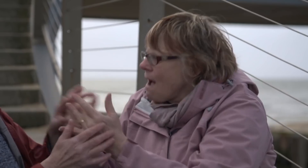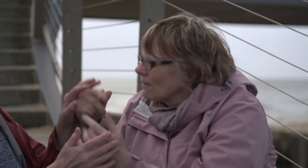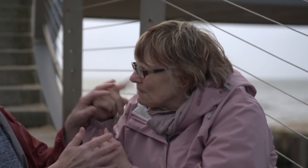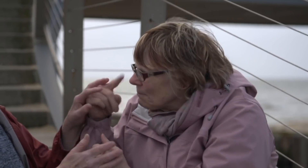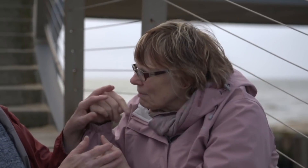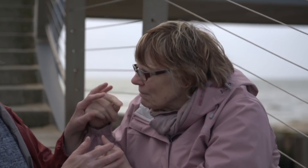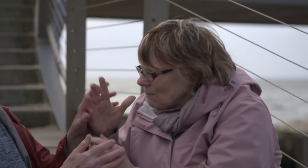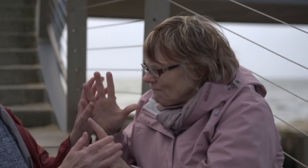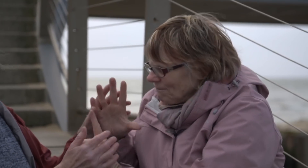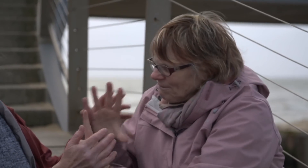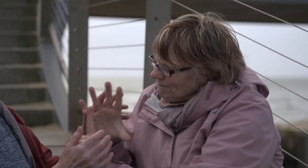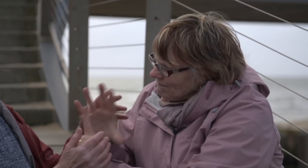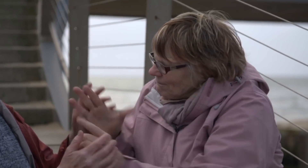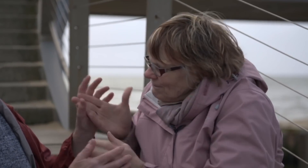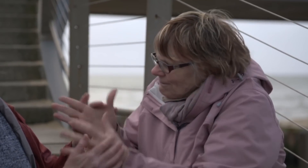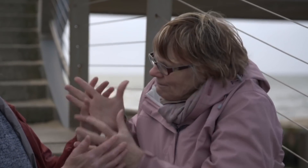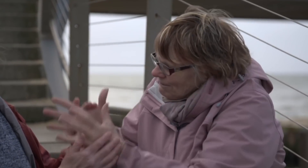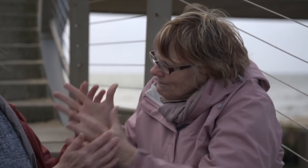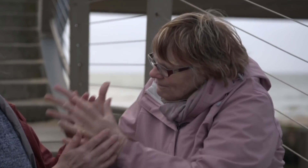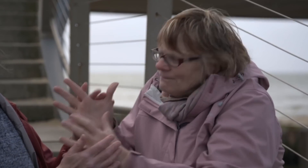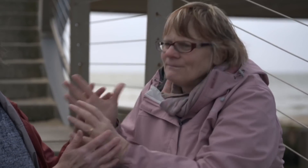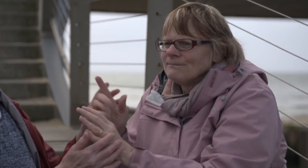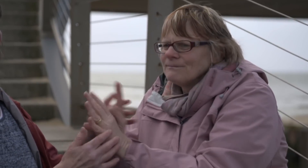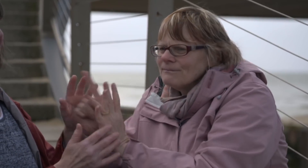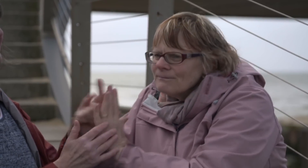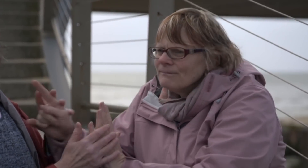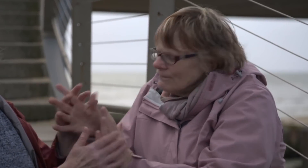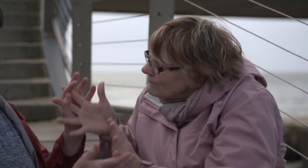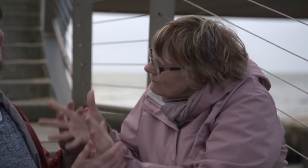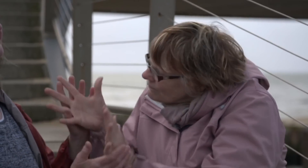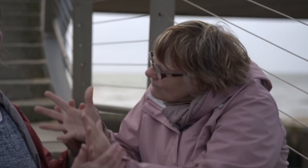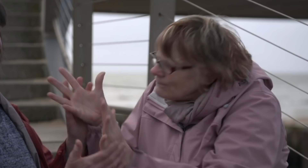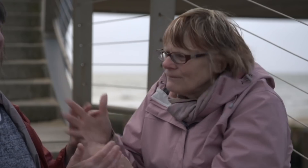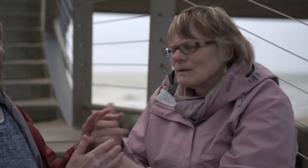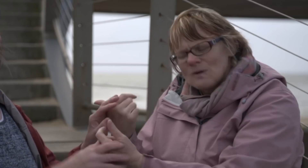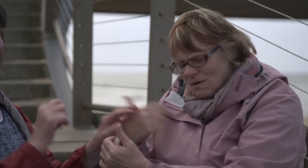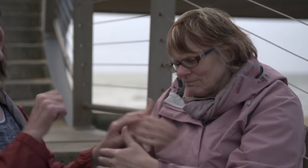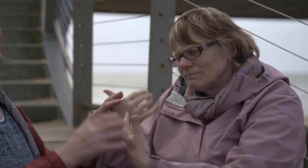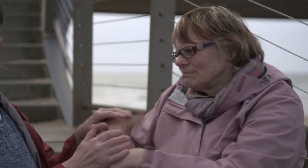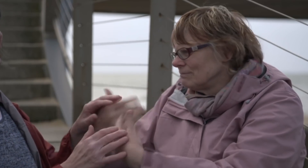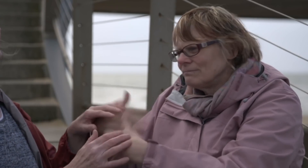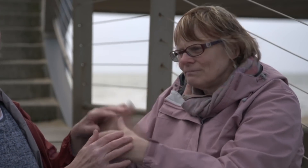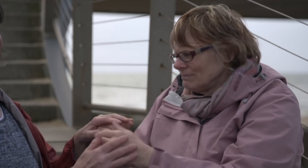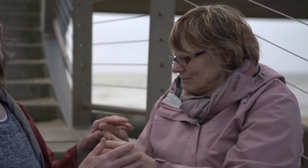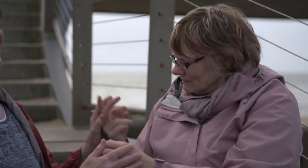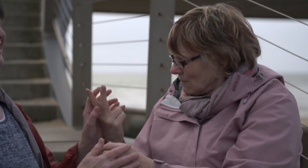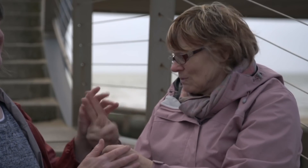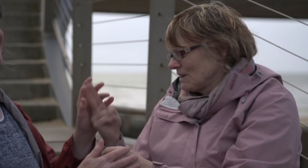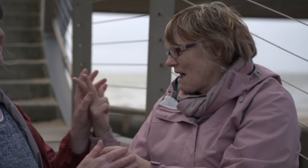you needed encouragement to get through the ups and downs, but I knew from the start you were very special,